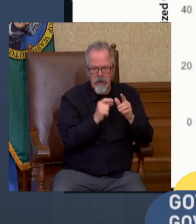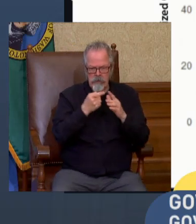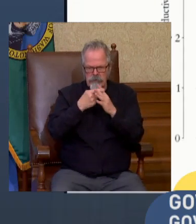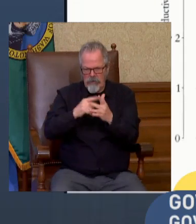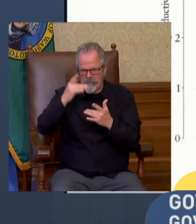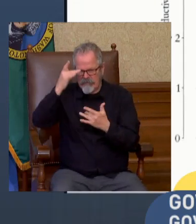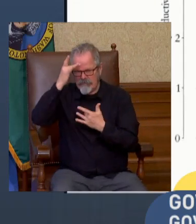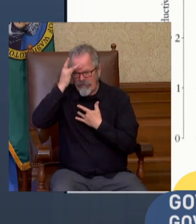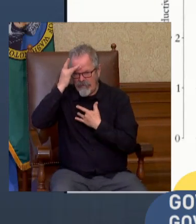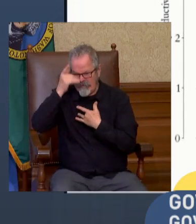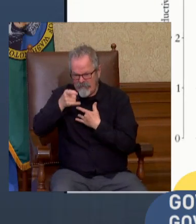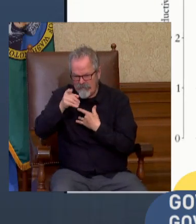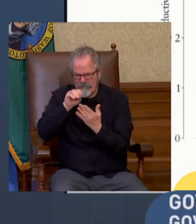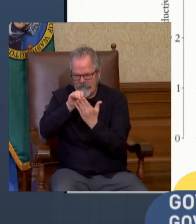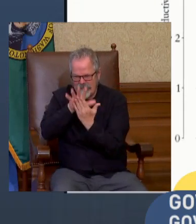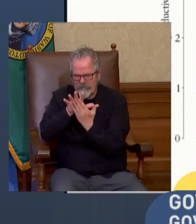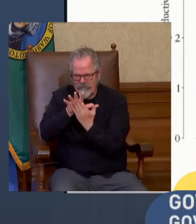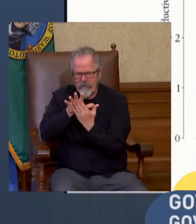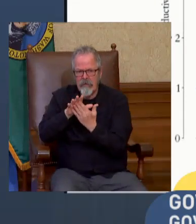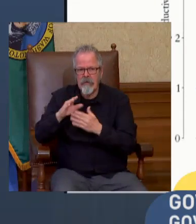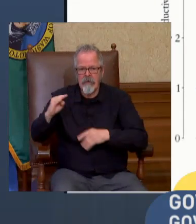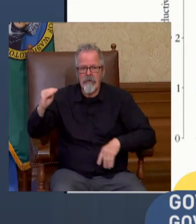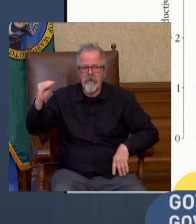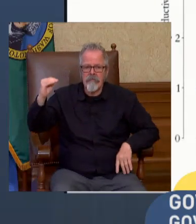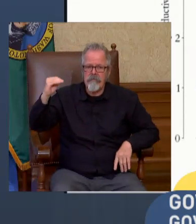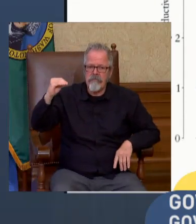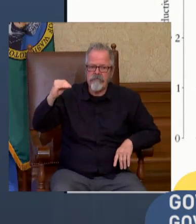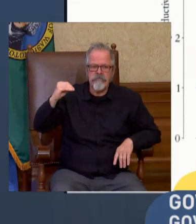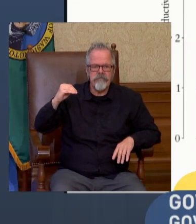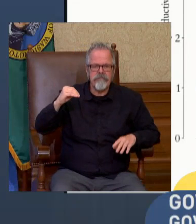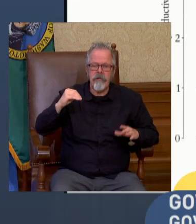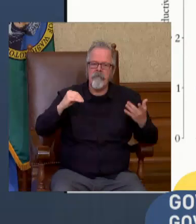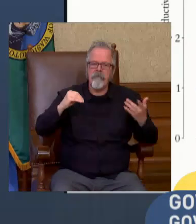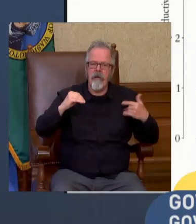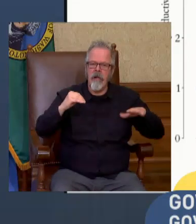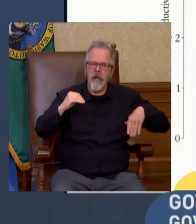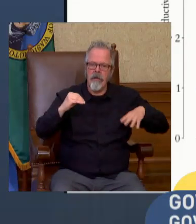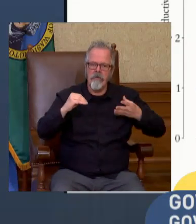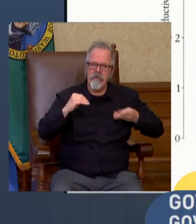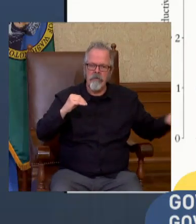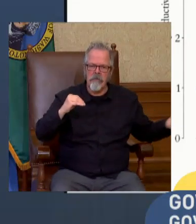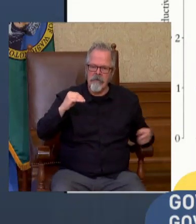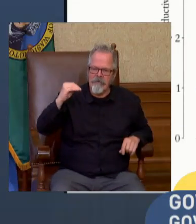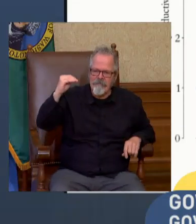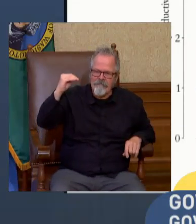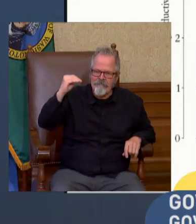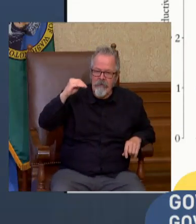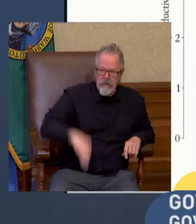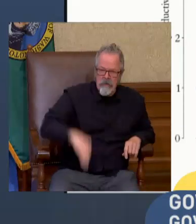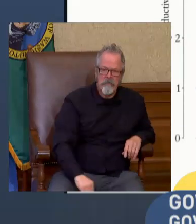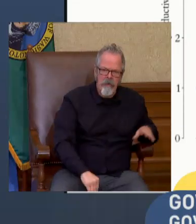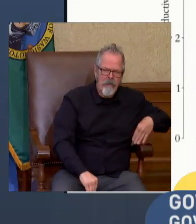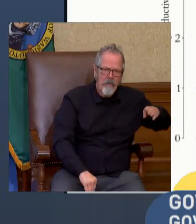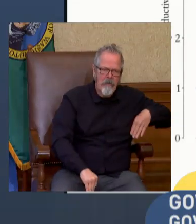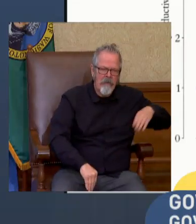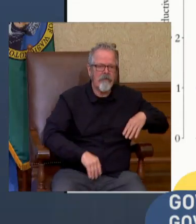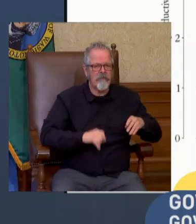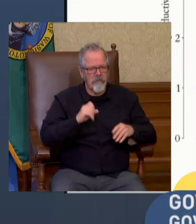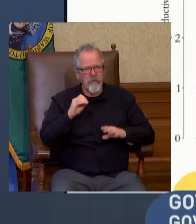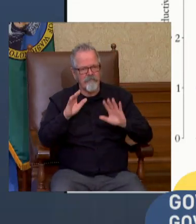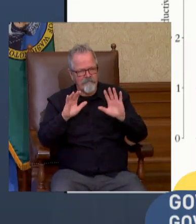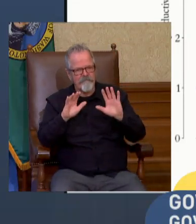enough. The next slide, and if you'll bear with me, this is a bit complex, but it's very, very important into our